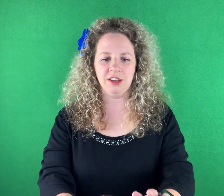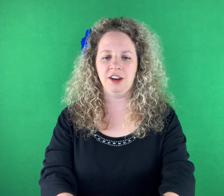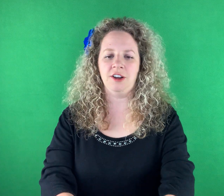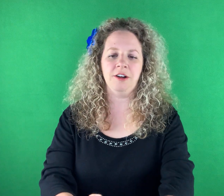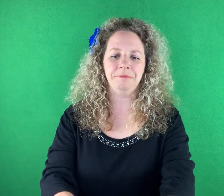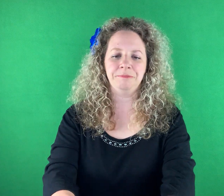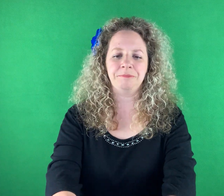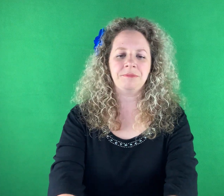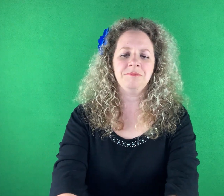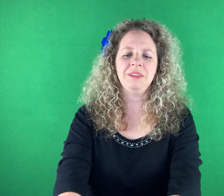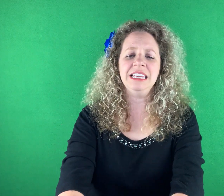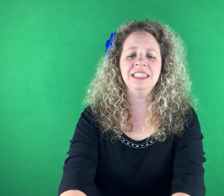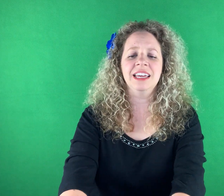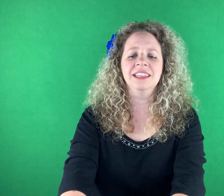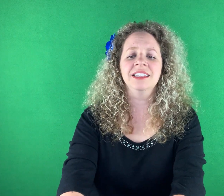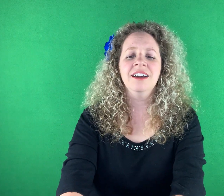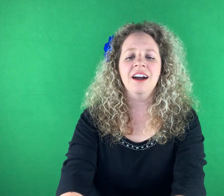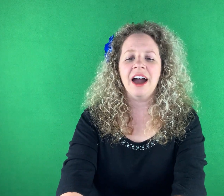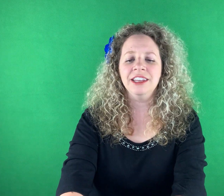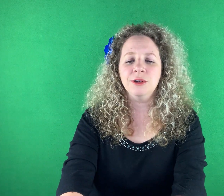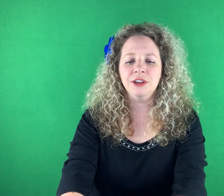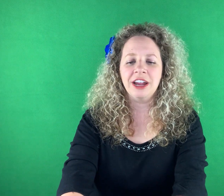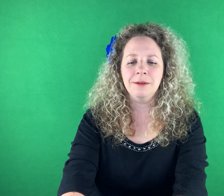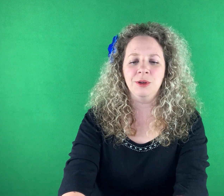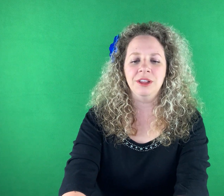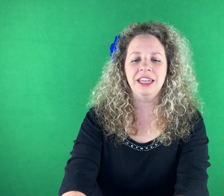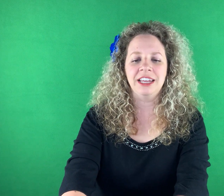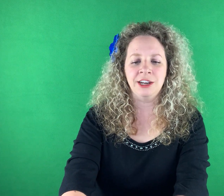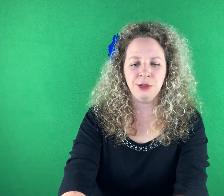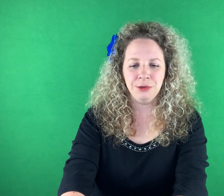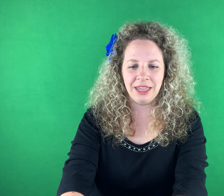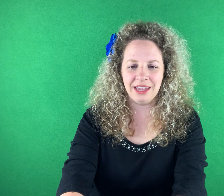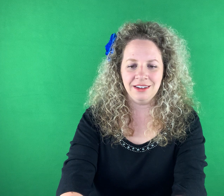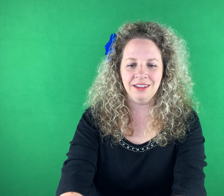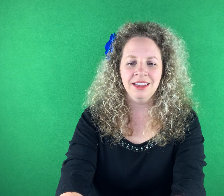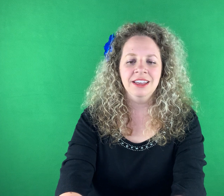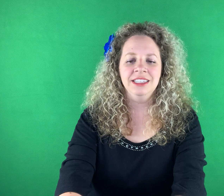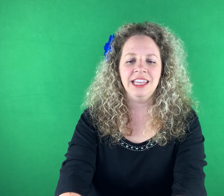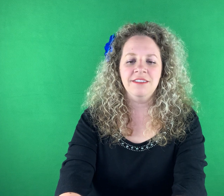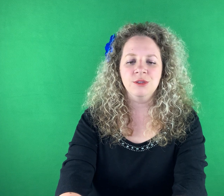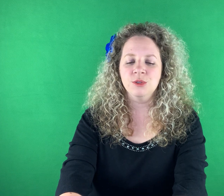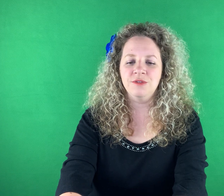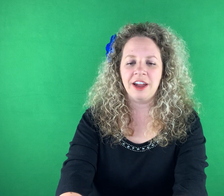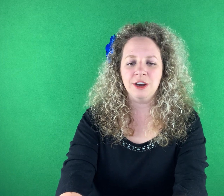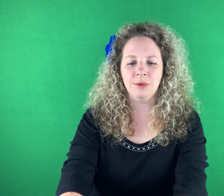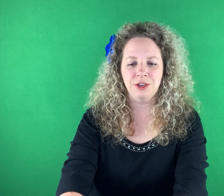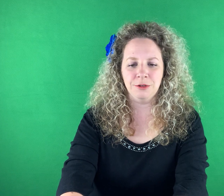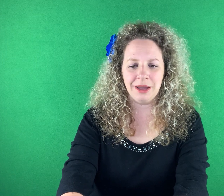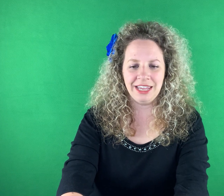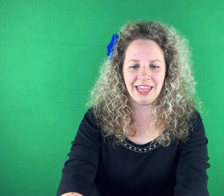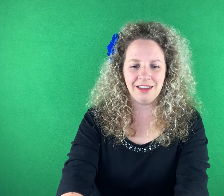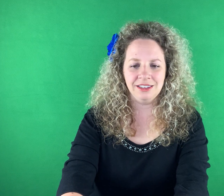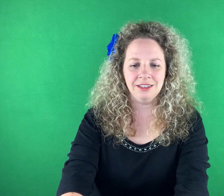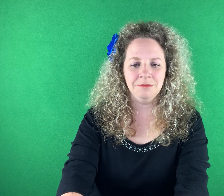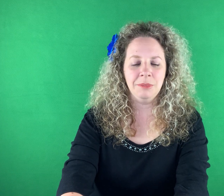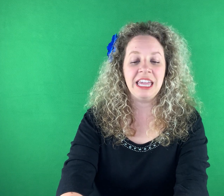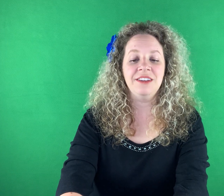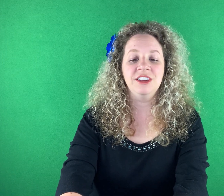at all. It says, "I know you're able and I know you can. Save through the fire with your mighty hand. But even if